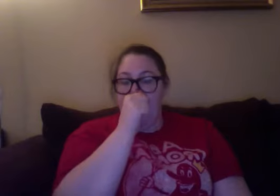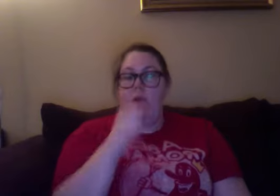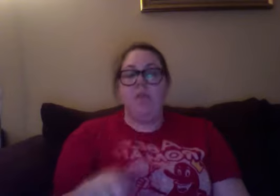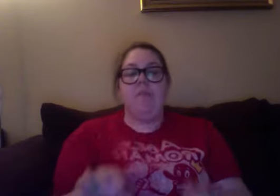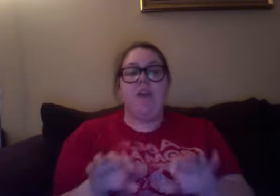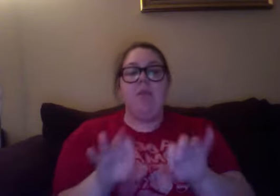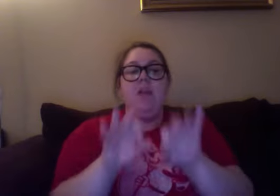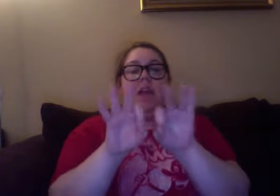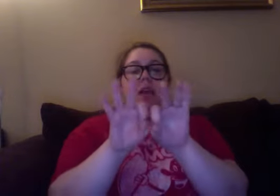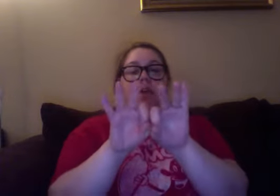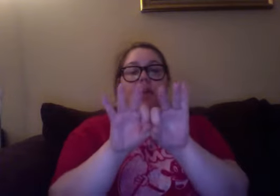Family?